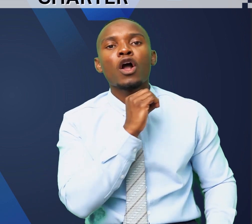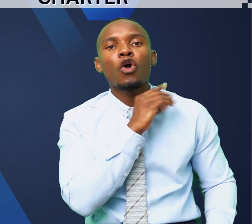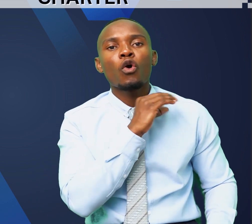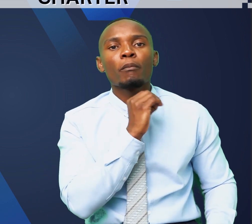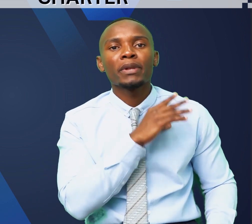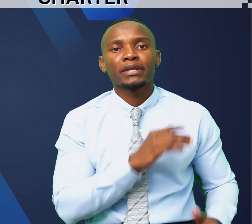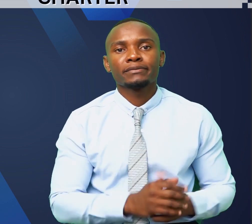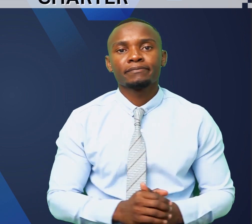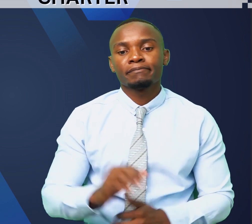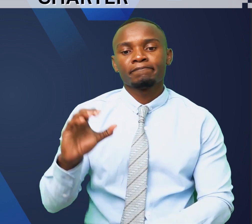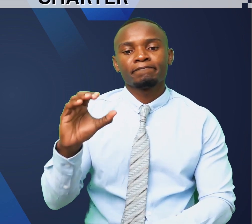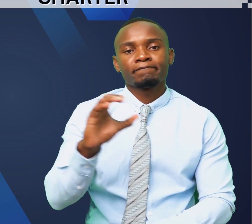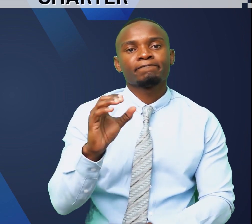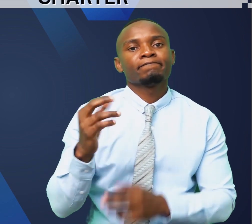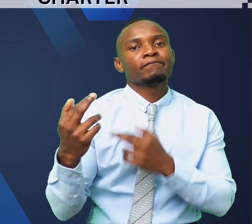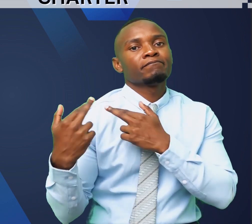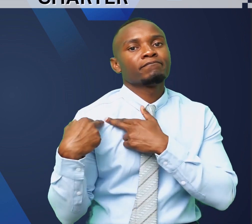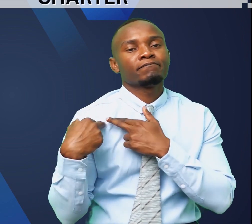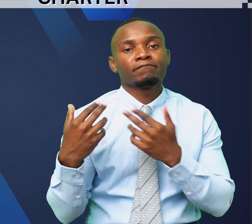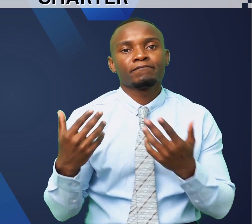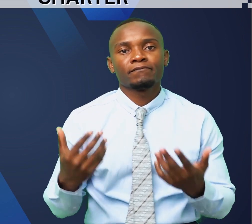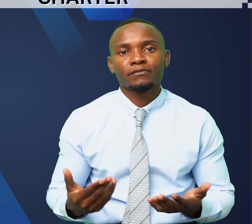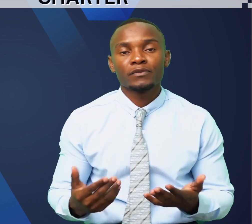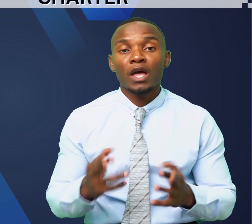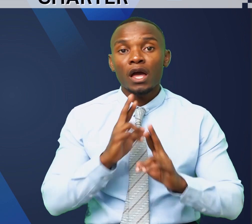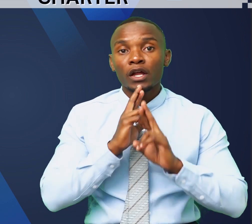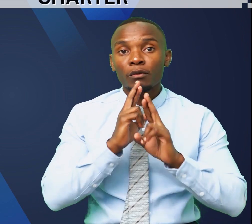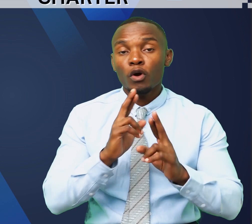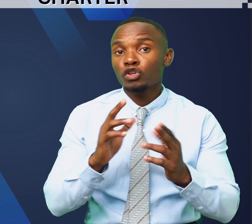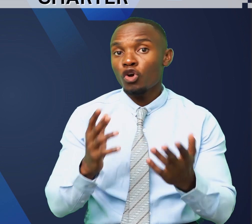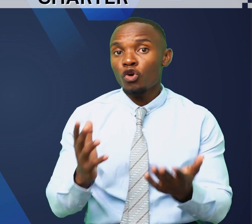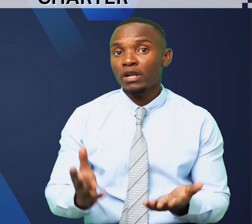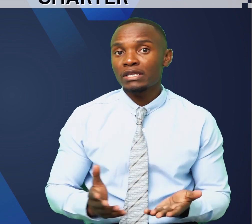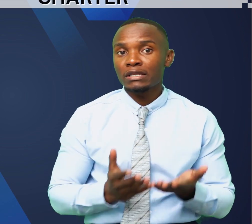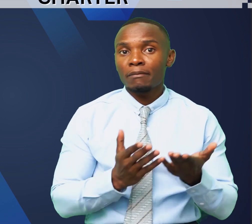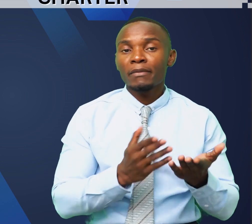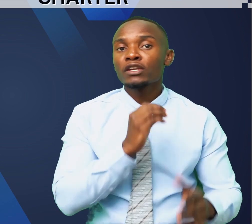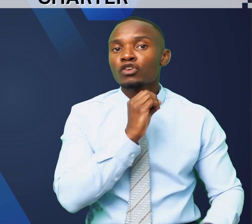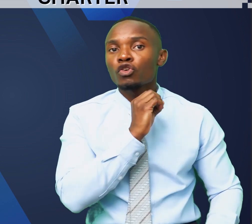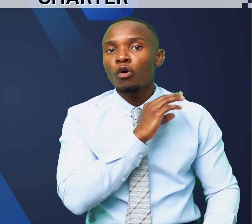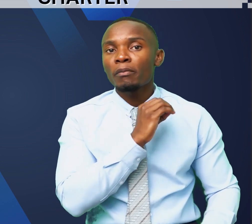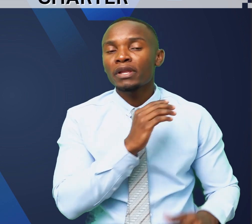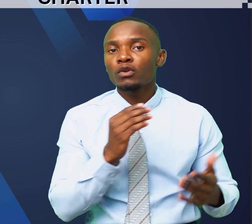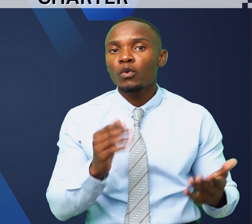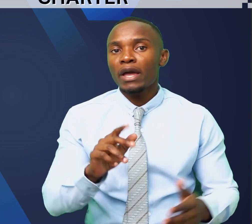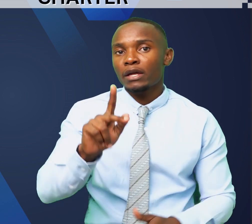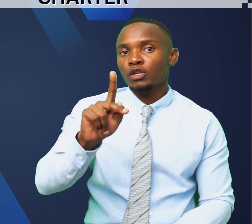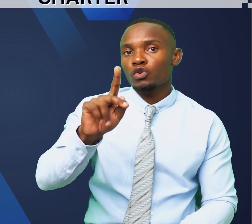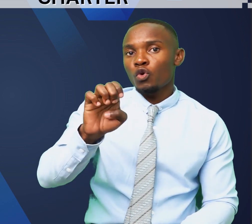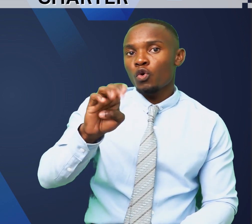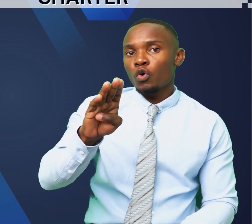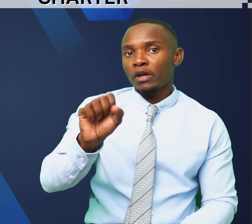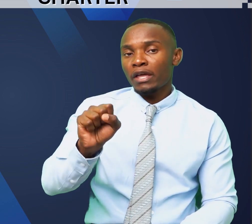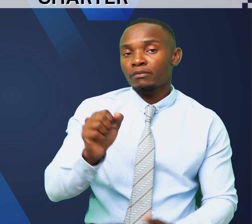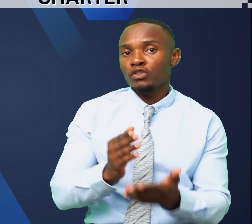Customer obligation, report or submit the complaint to KEBS primarily through the KEBS